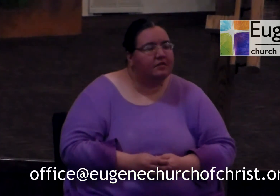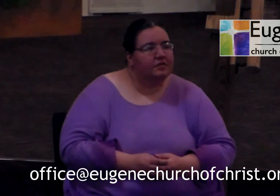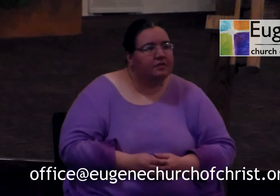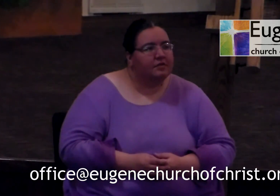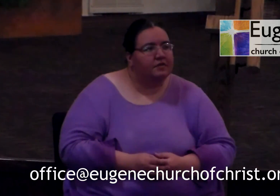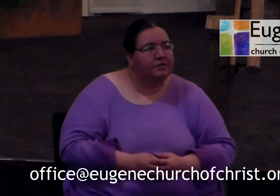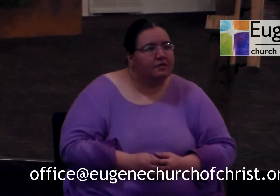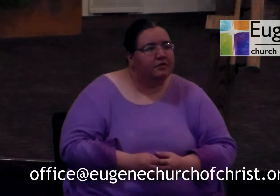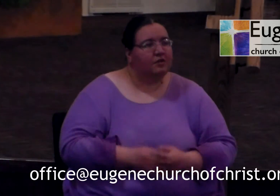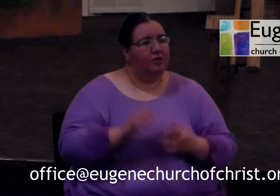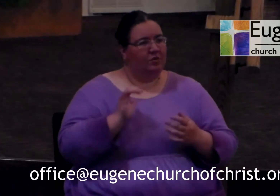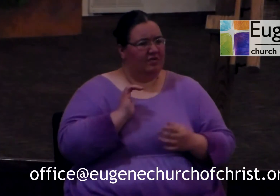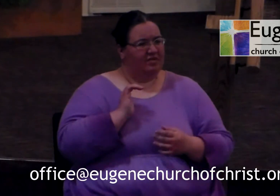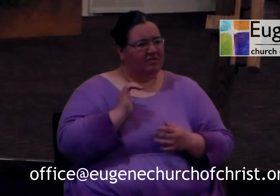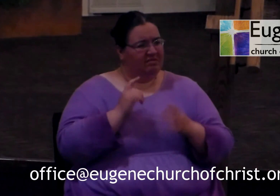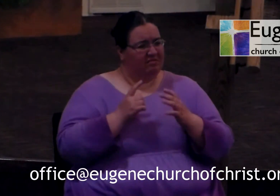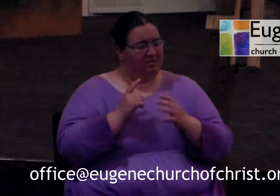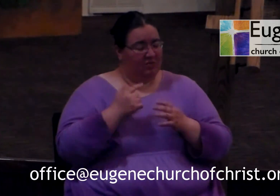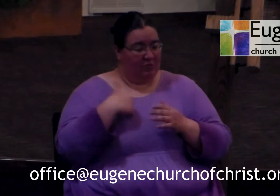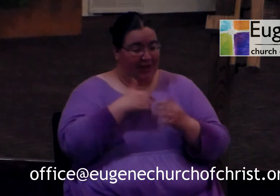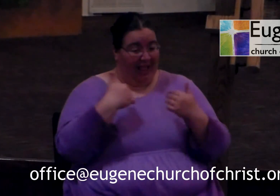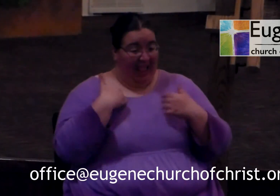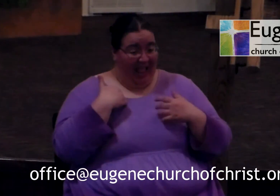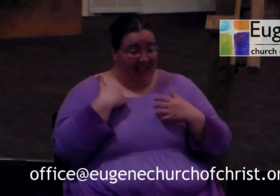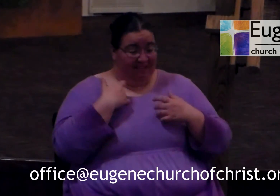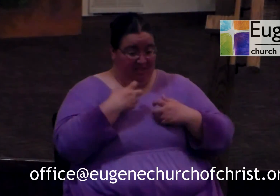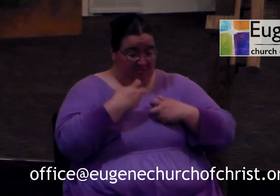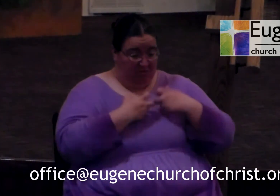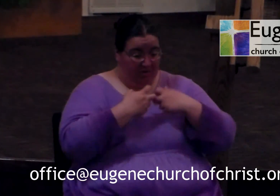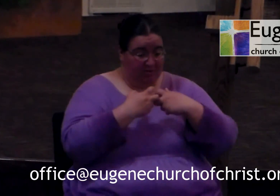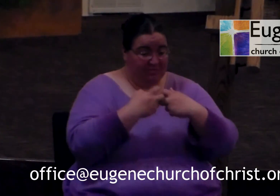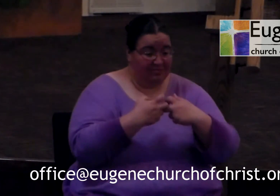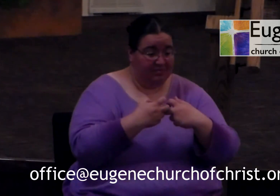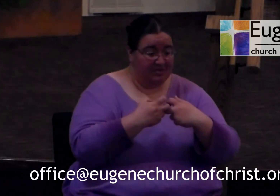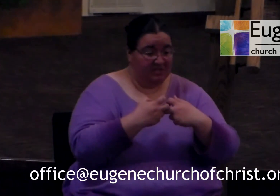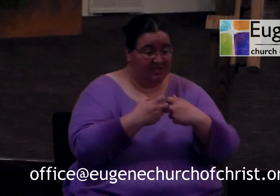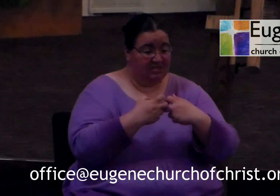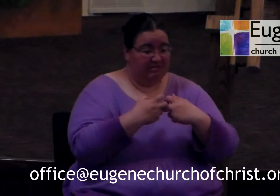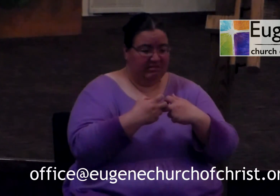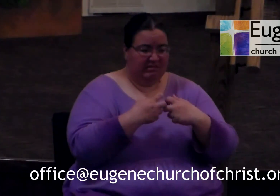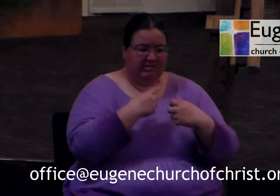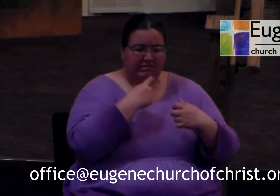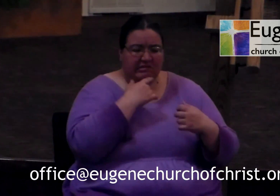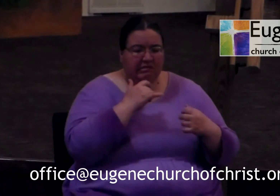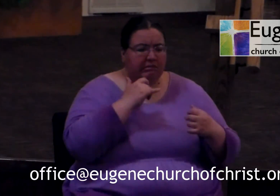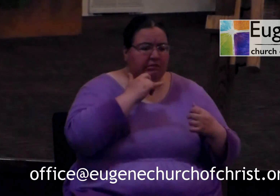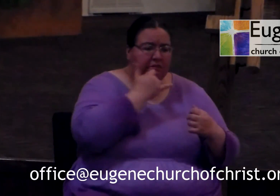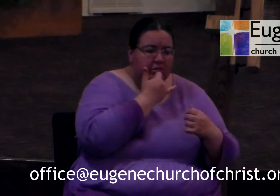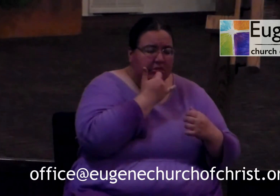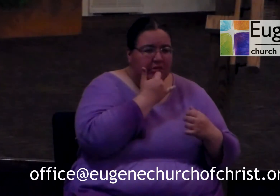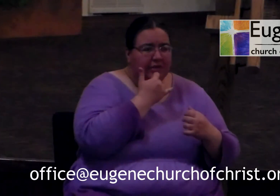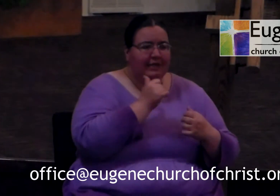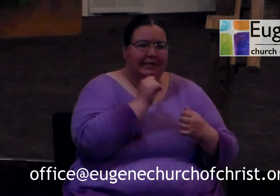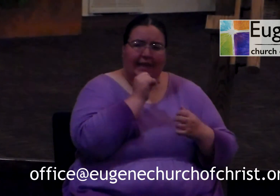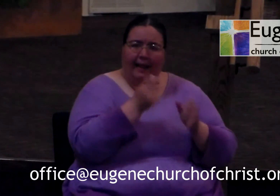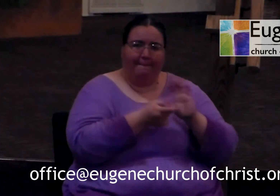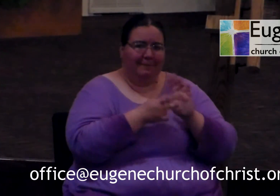hope. They are not intended for us to think that there is no way to make these things right. They are a moment for us to